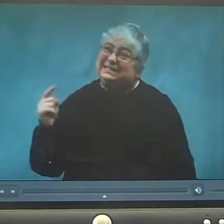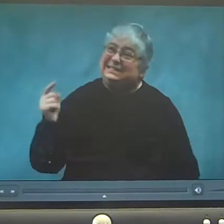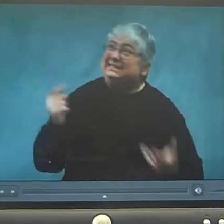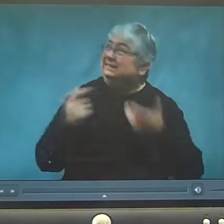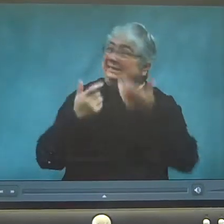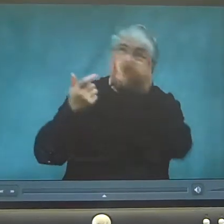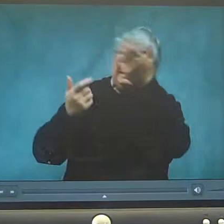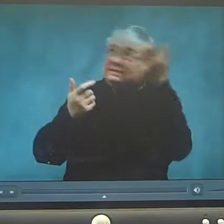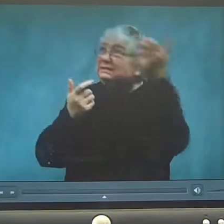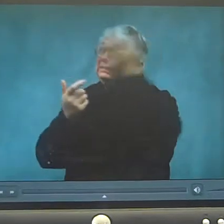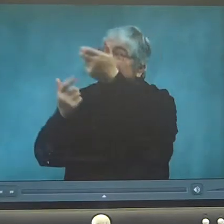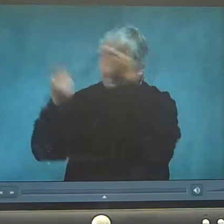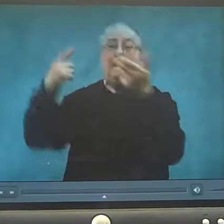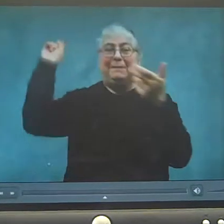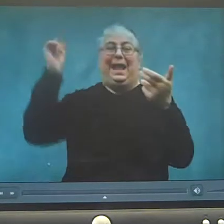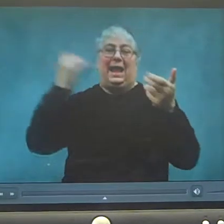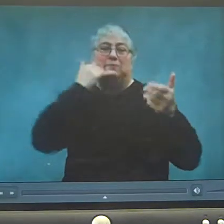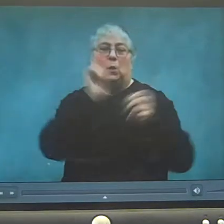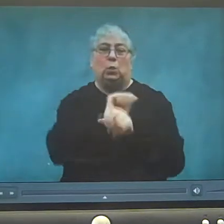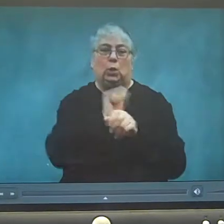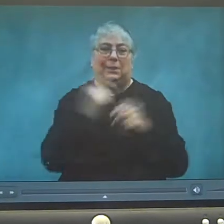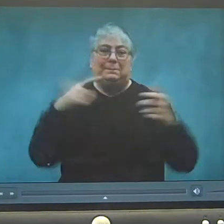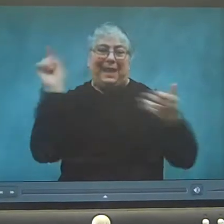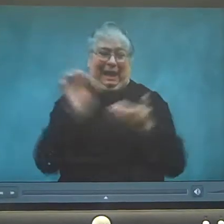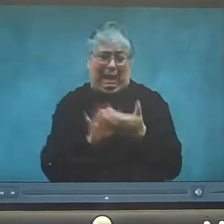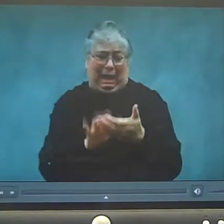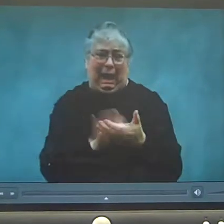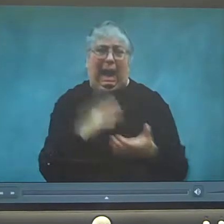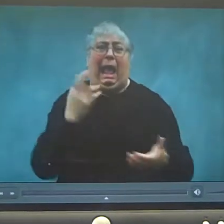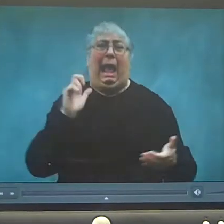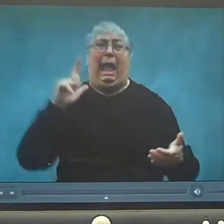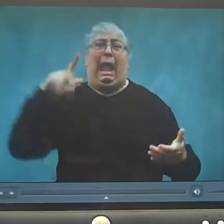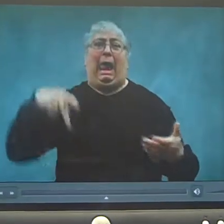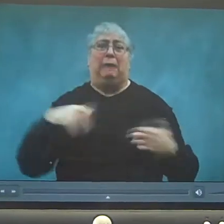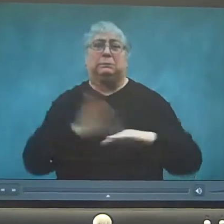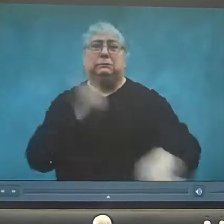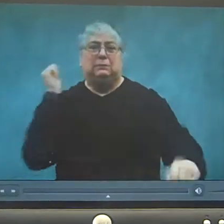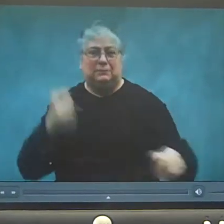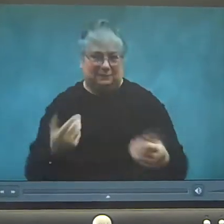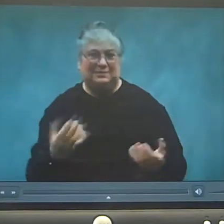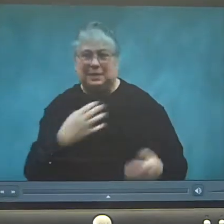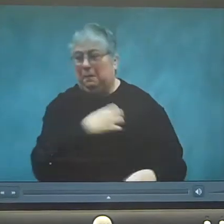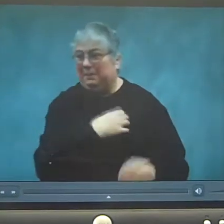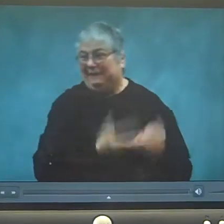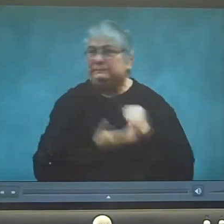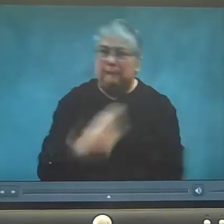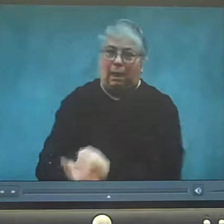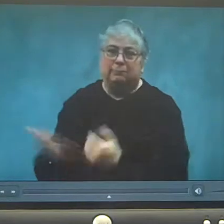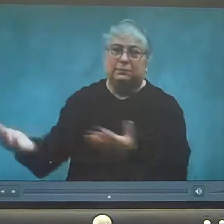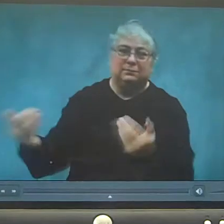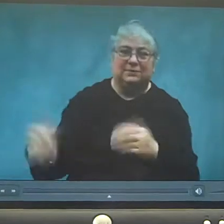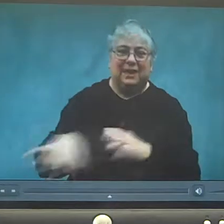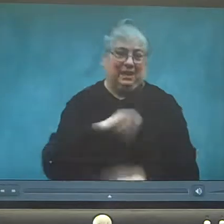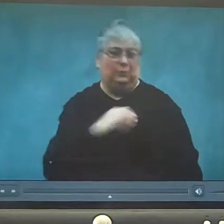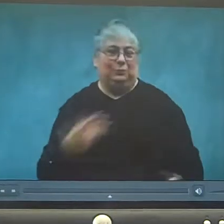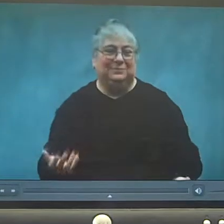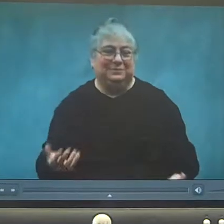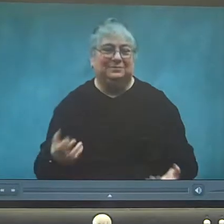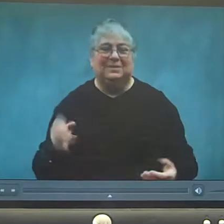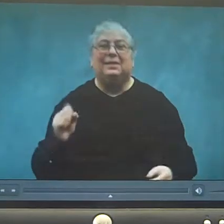even walking just to get a connection. And then when they finally get a connection, they call for help, and